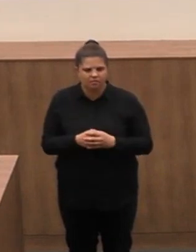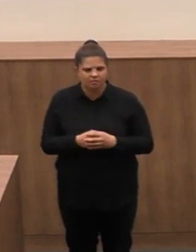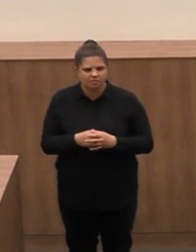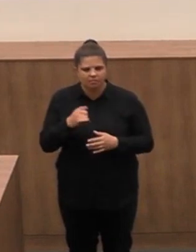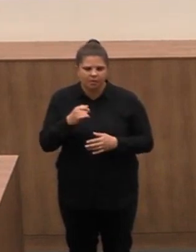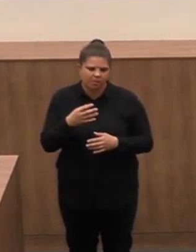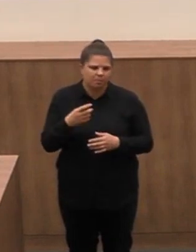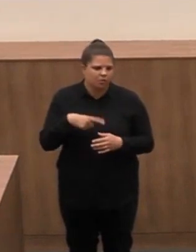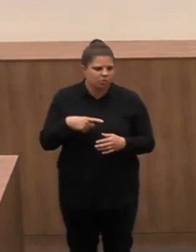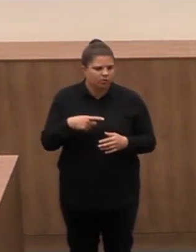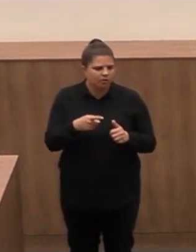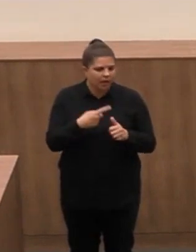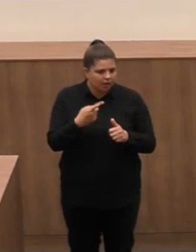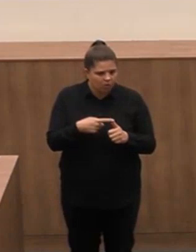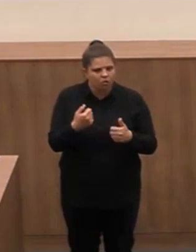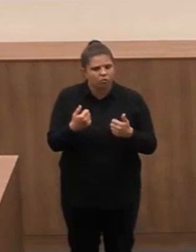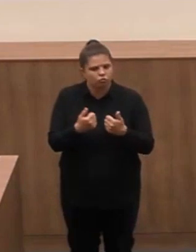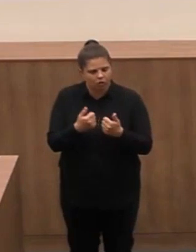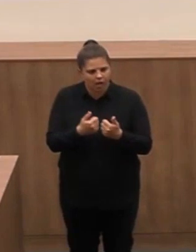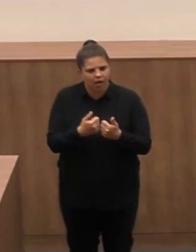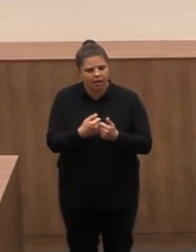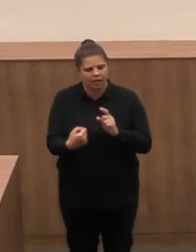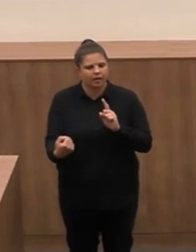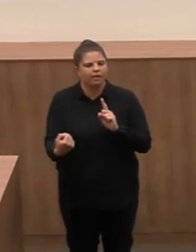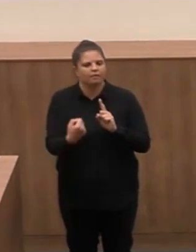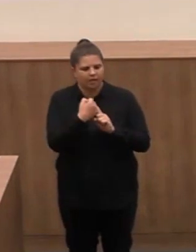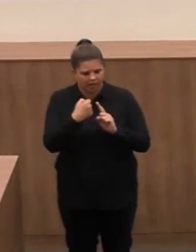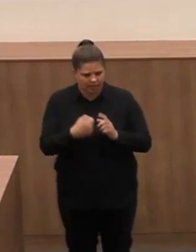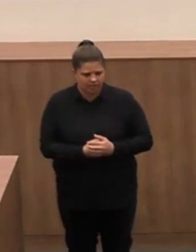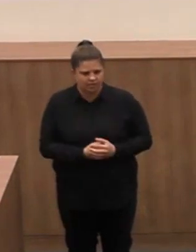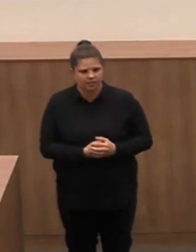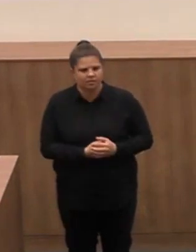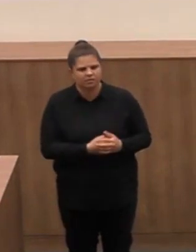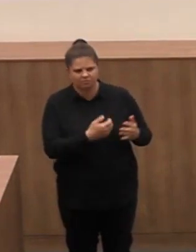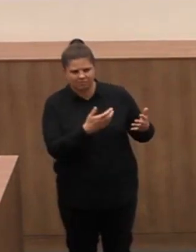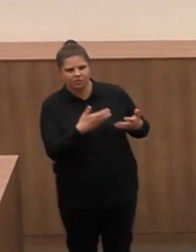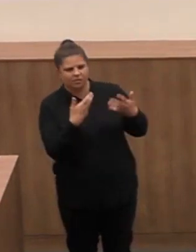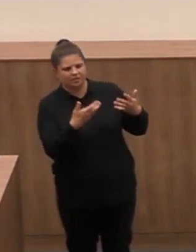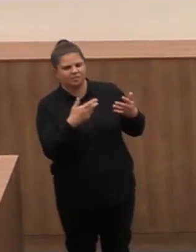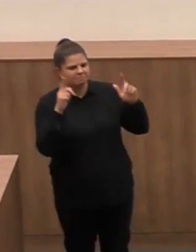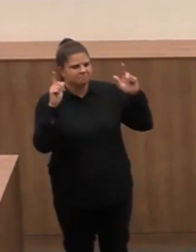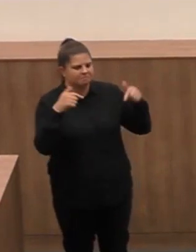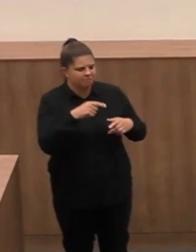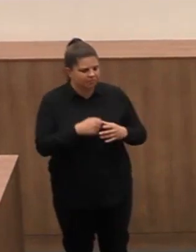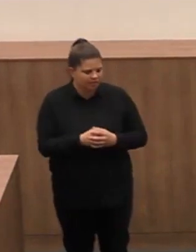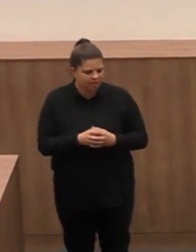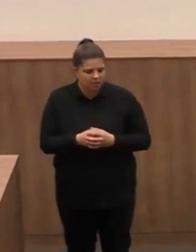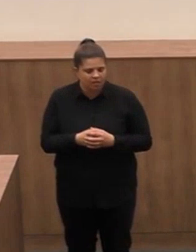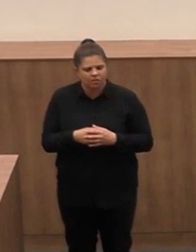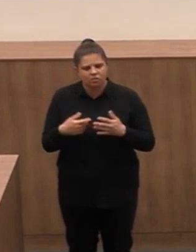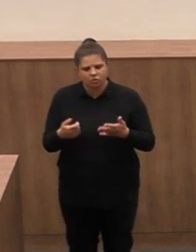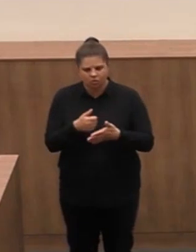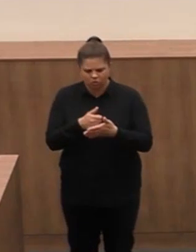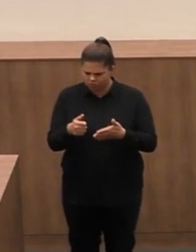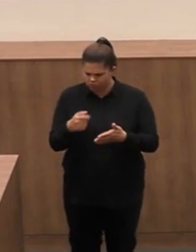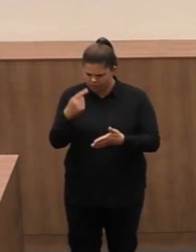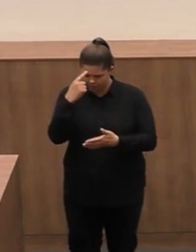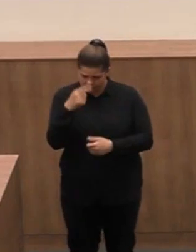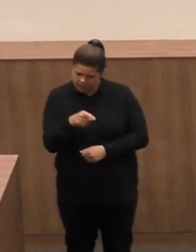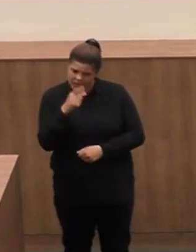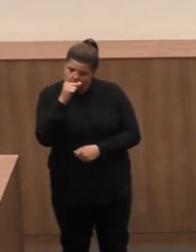use or alcohol disorder. So usually I'm referred people who we have a question about whether or not they can make a